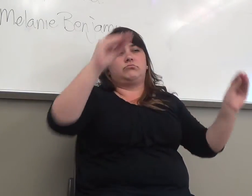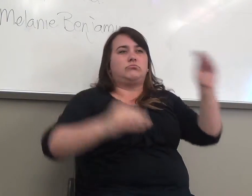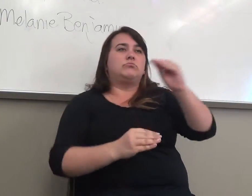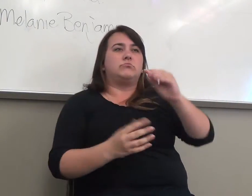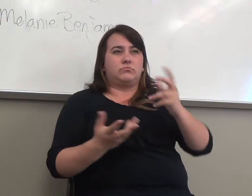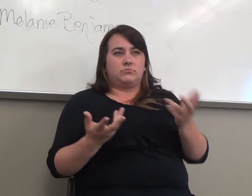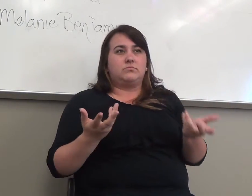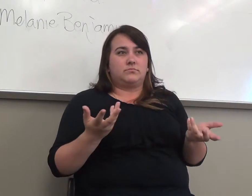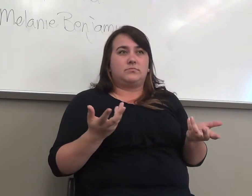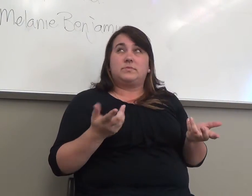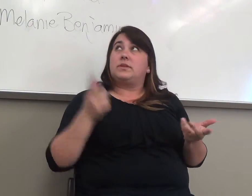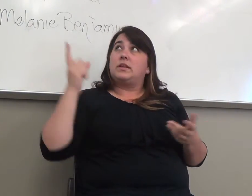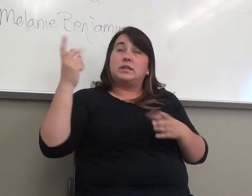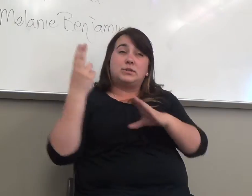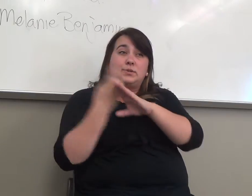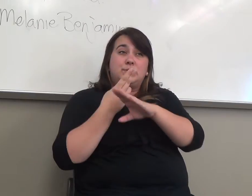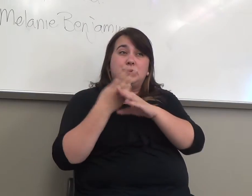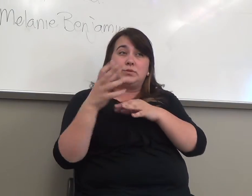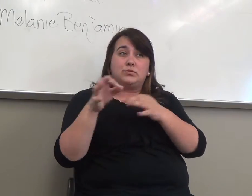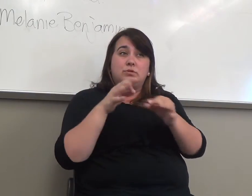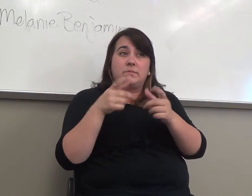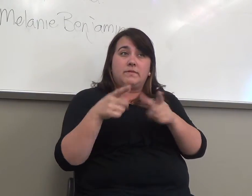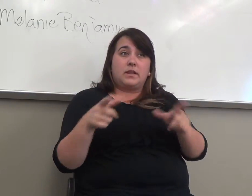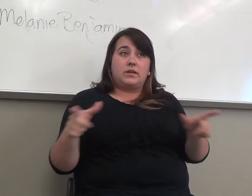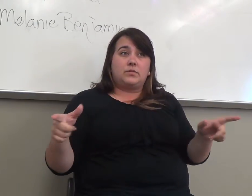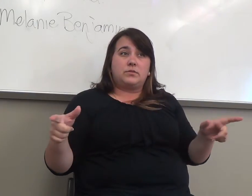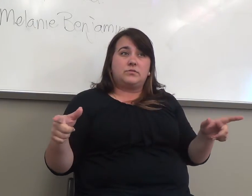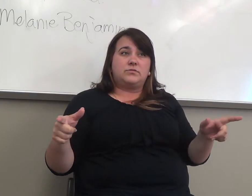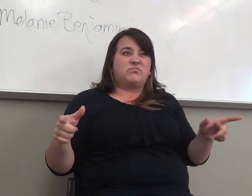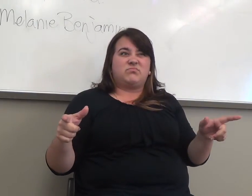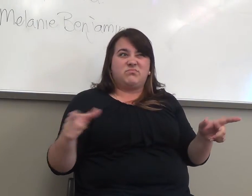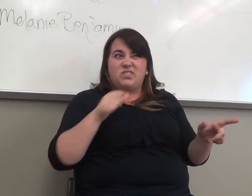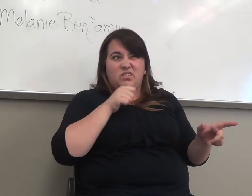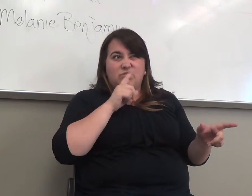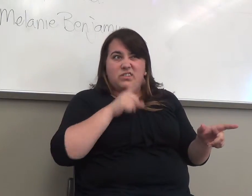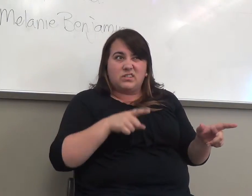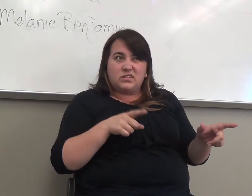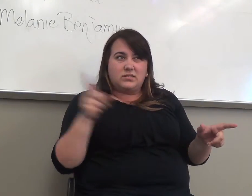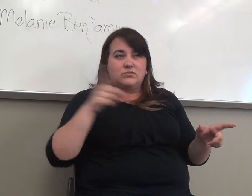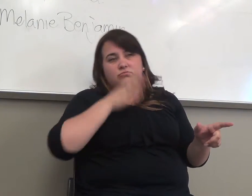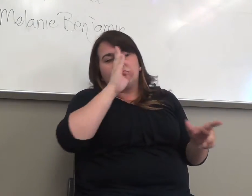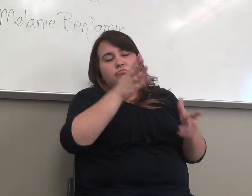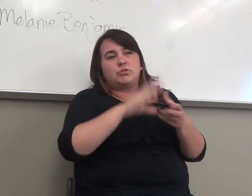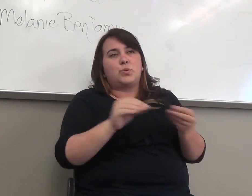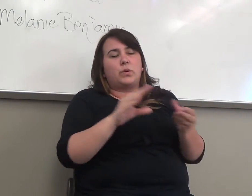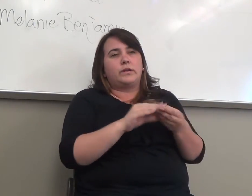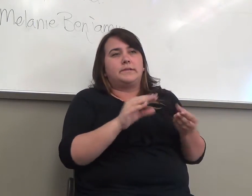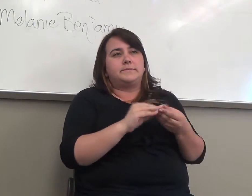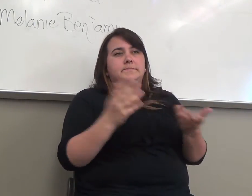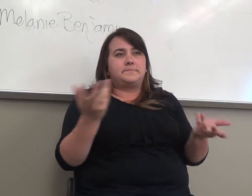Does this use any descriptive language? No, it didn't. This was just a straight narrative.